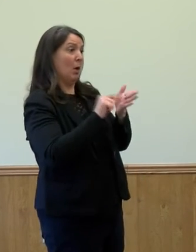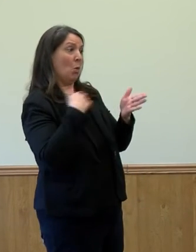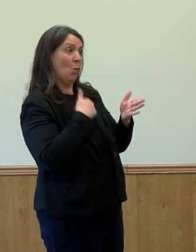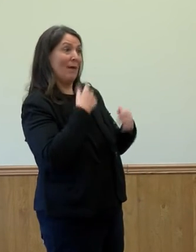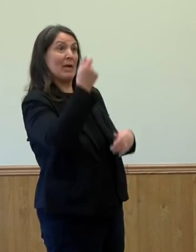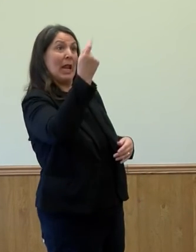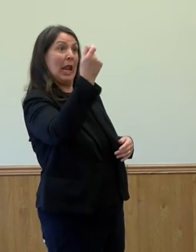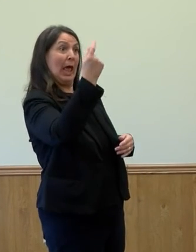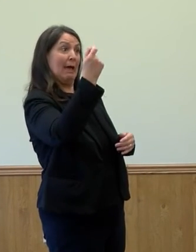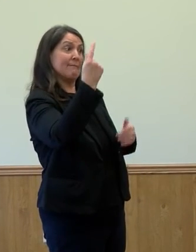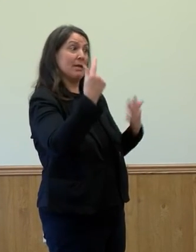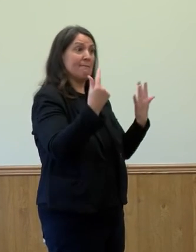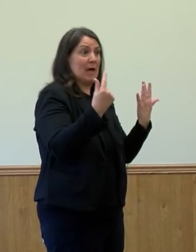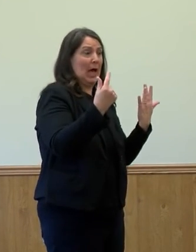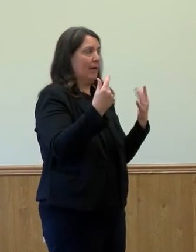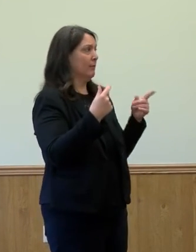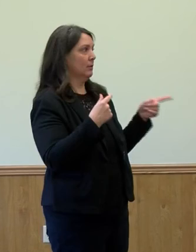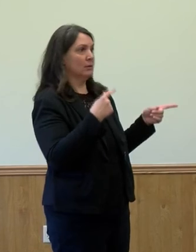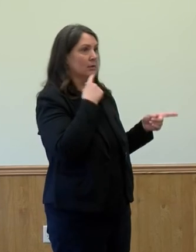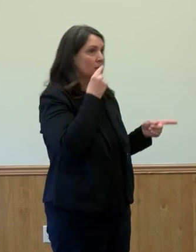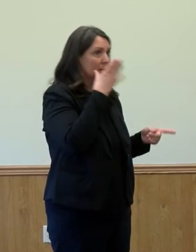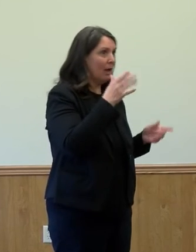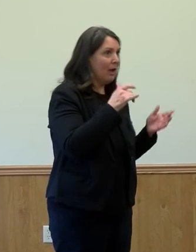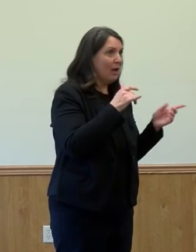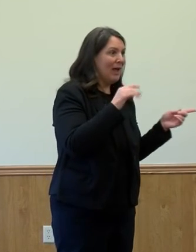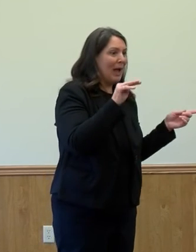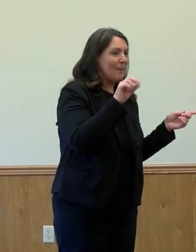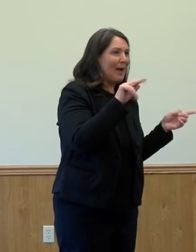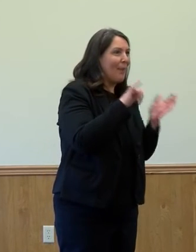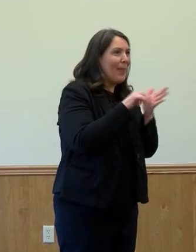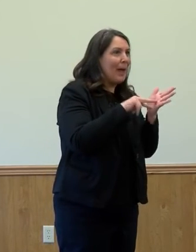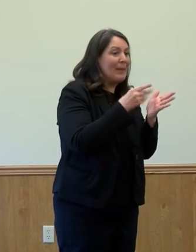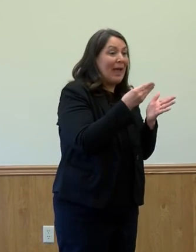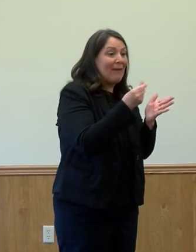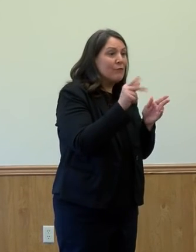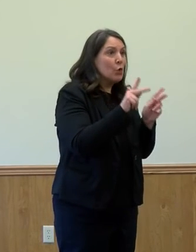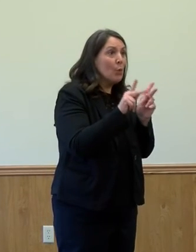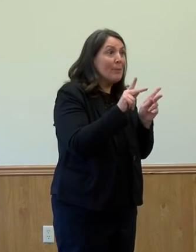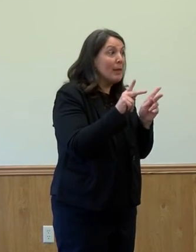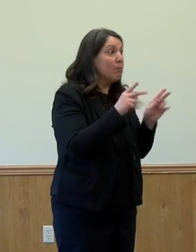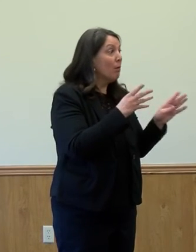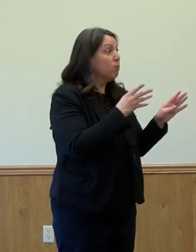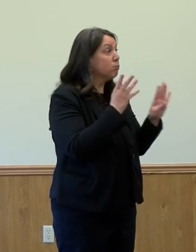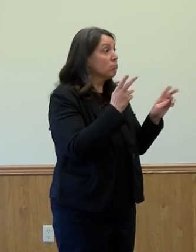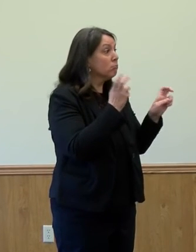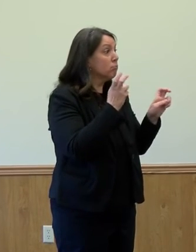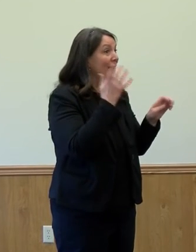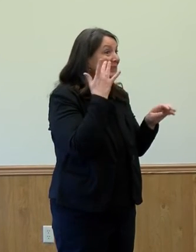5%, a difference of 6% is only a handful of beds. Okay. And what was